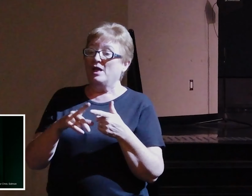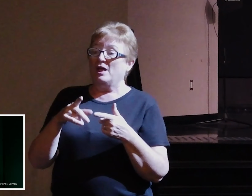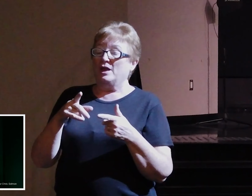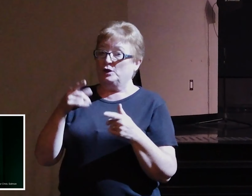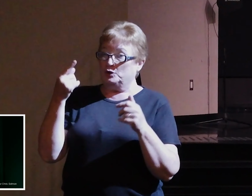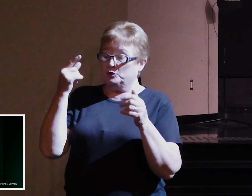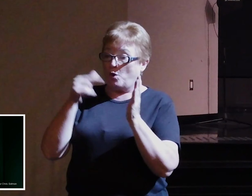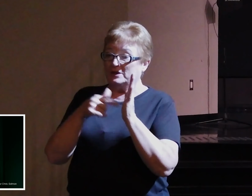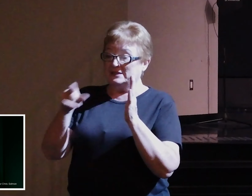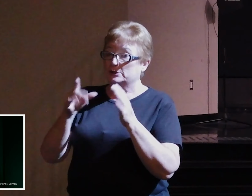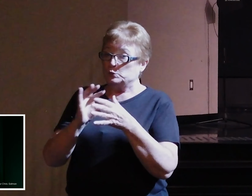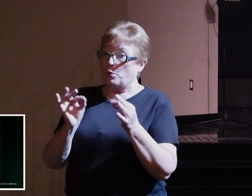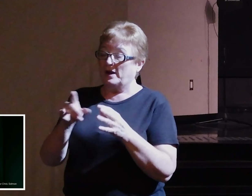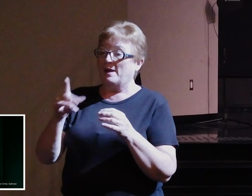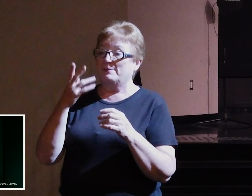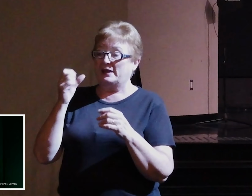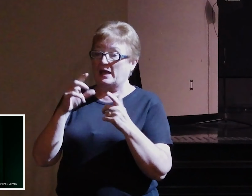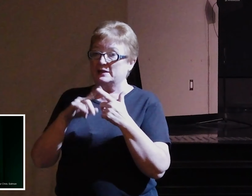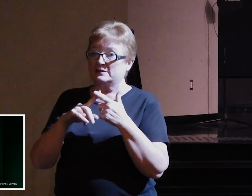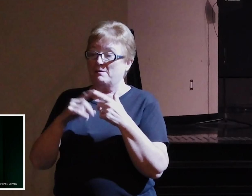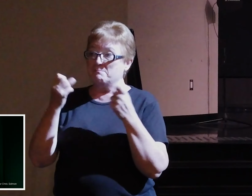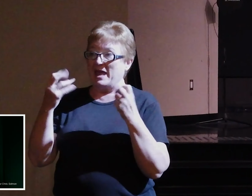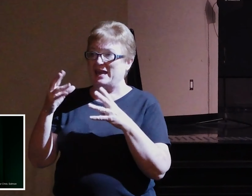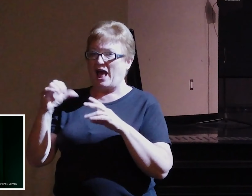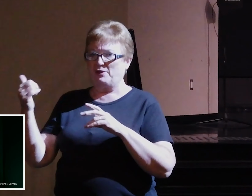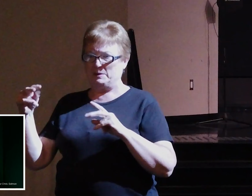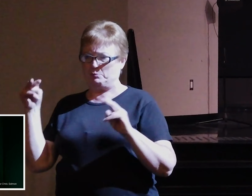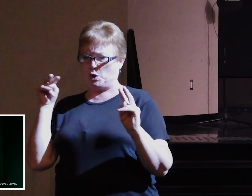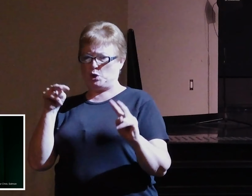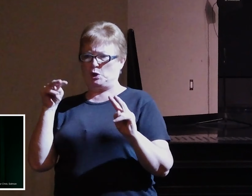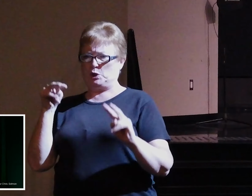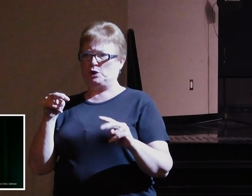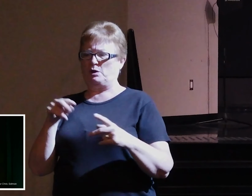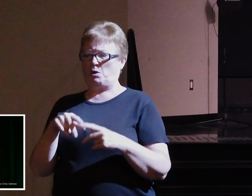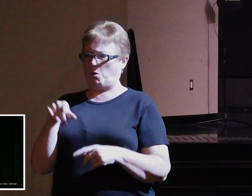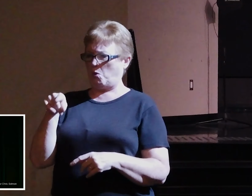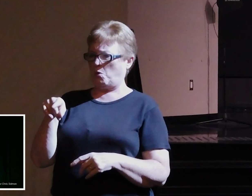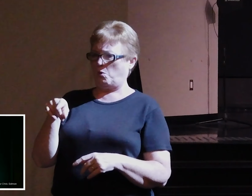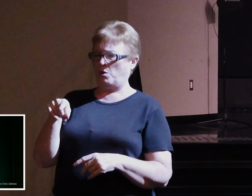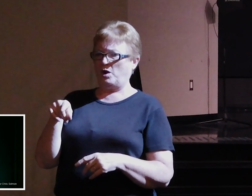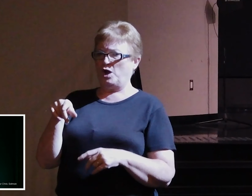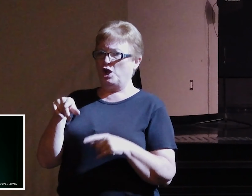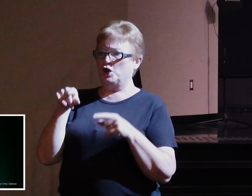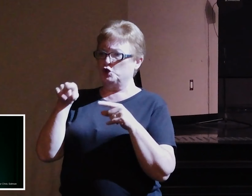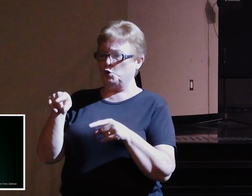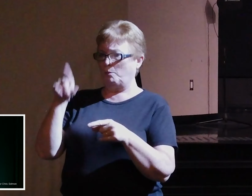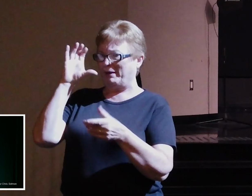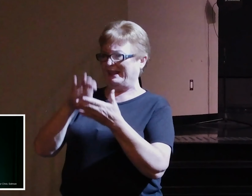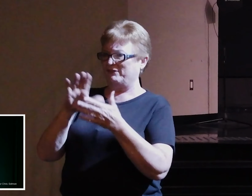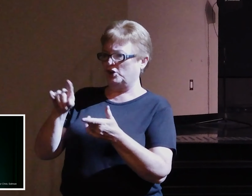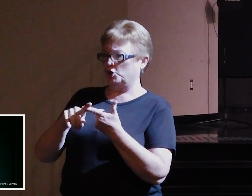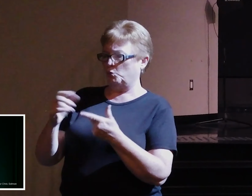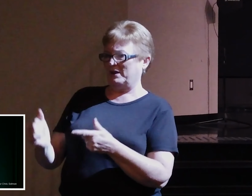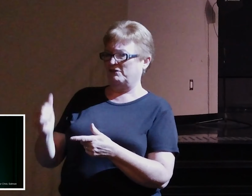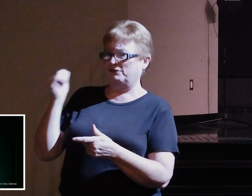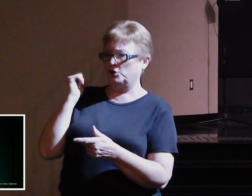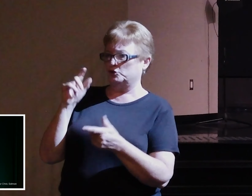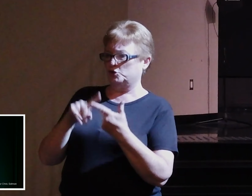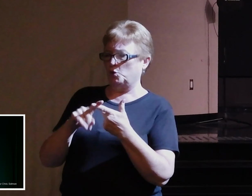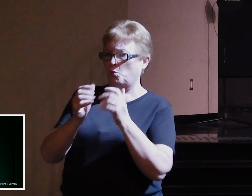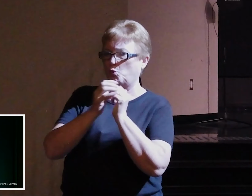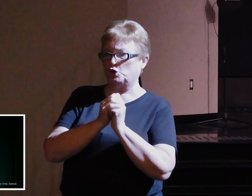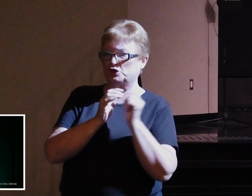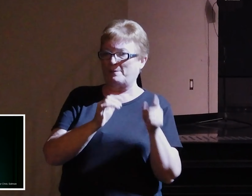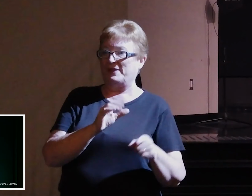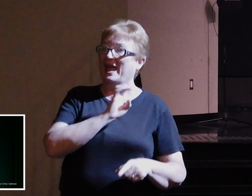will note some of their peers and colleagues would have called them unpatriotic because these believers had refused to worship